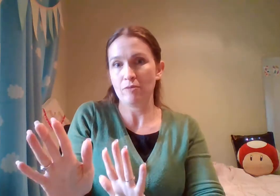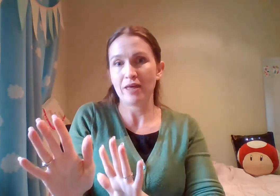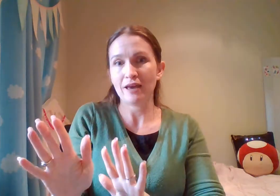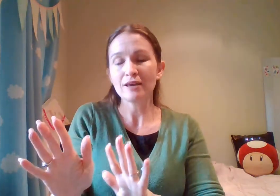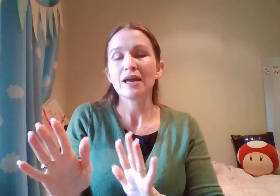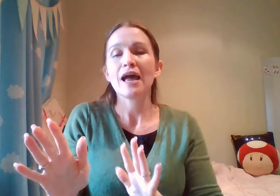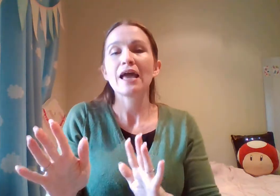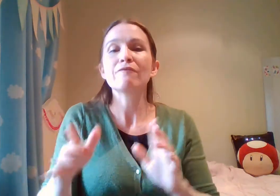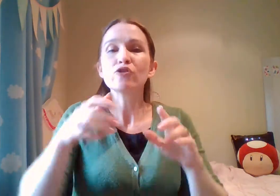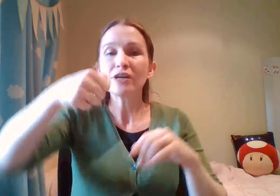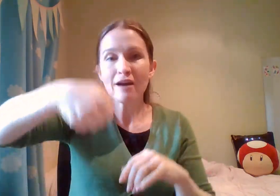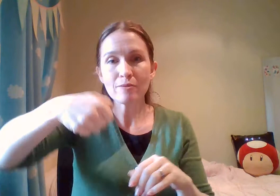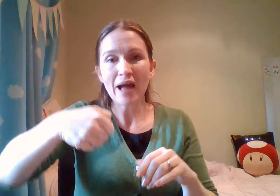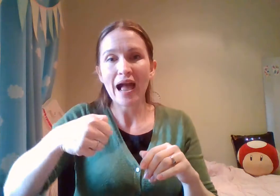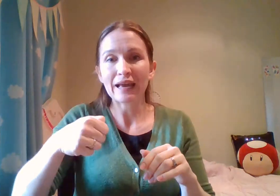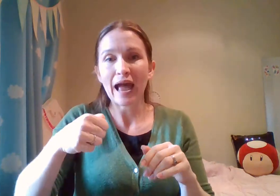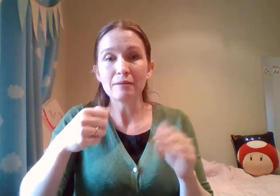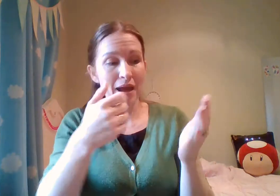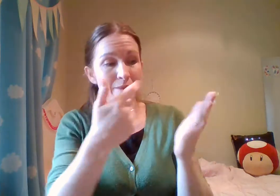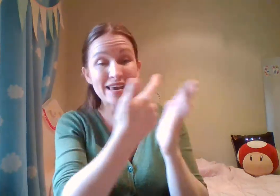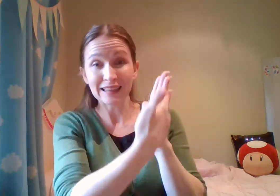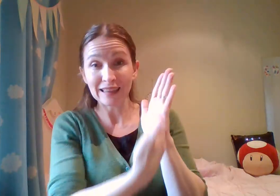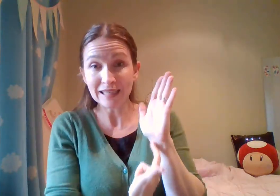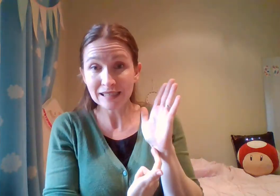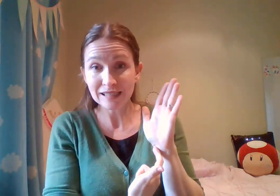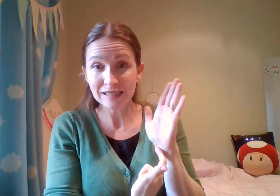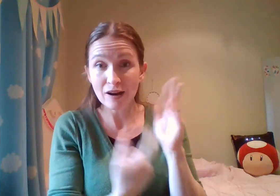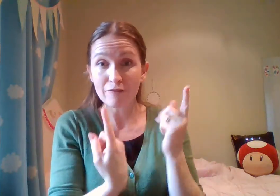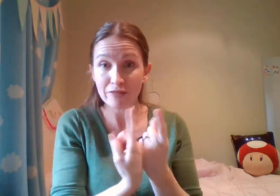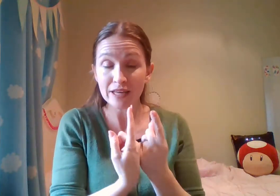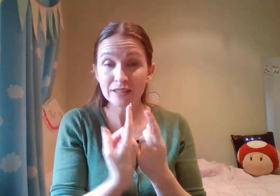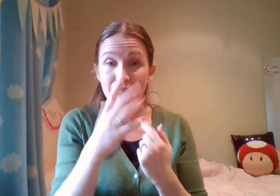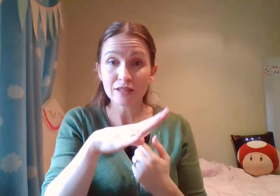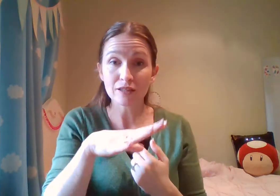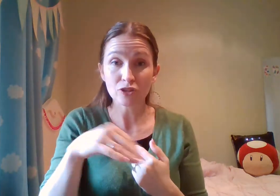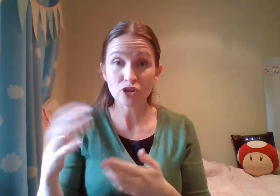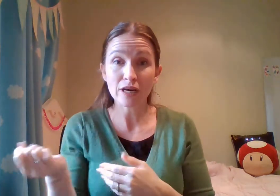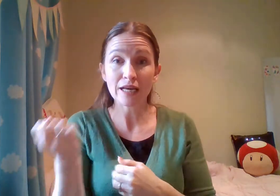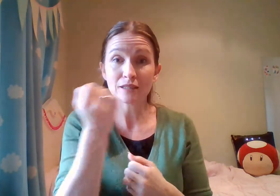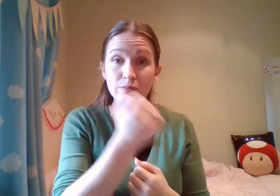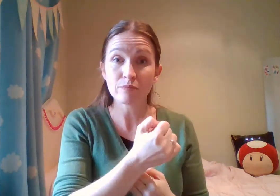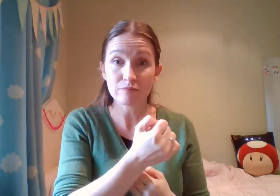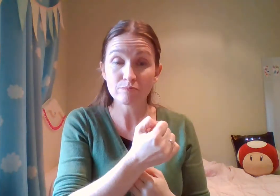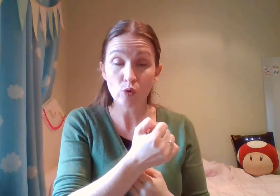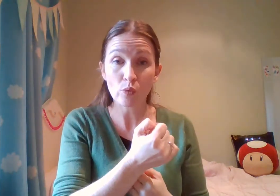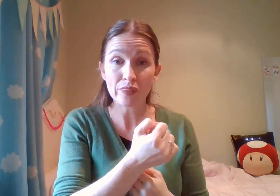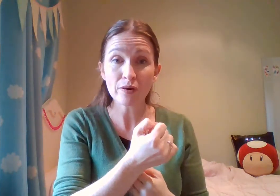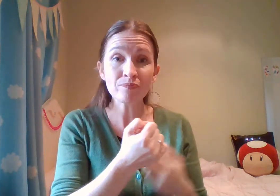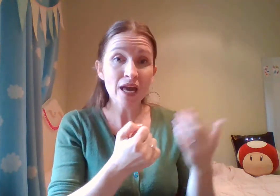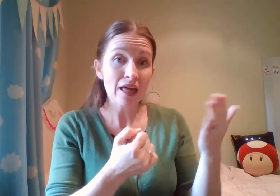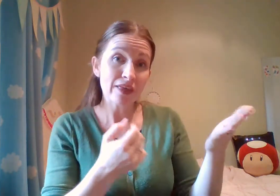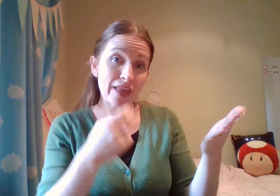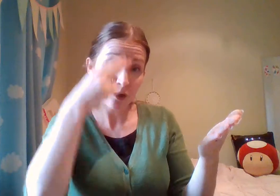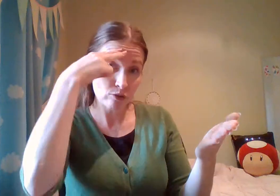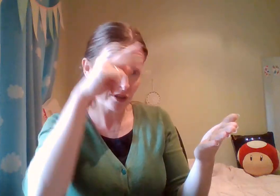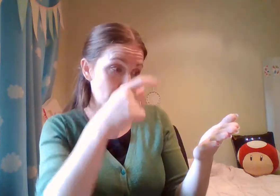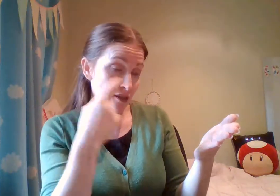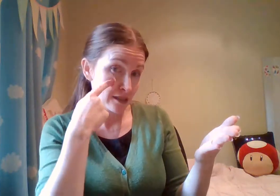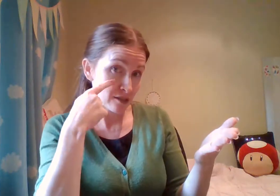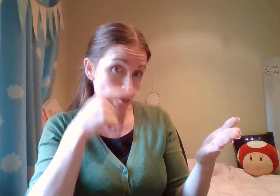there. If you can have a bag and maybe a list of things that the student has brought with them, then they could, when